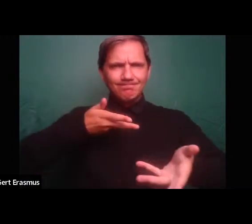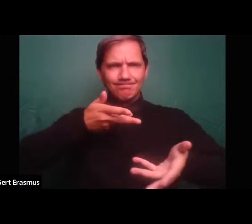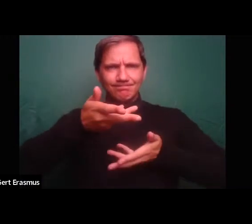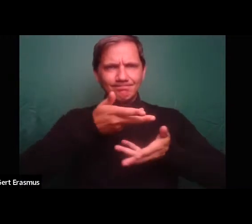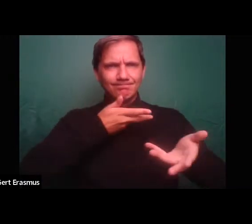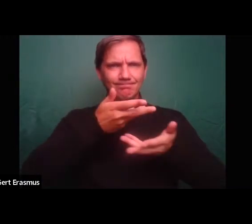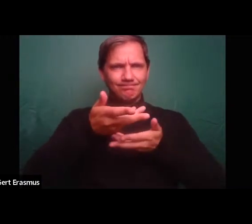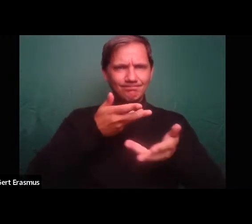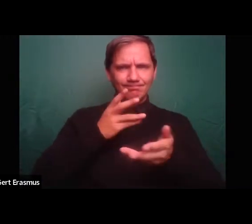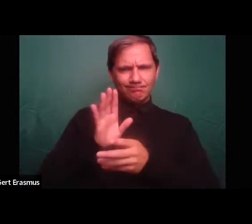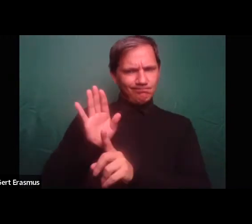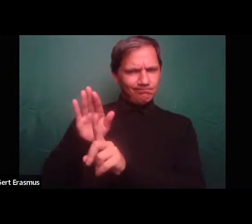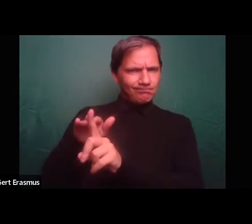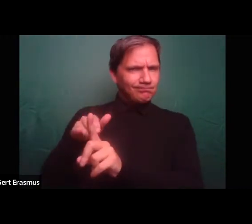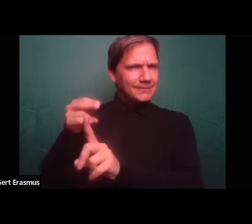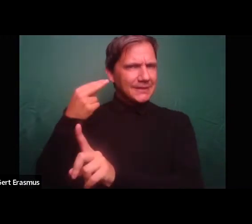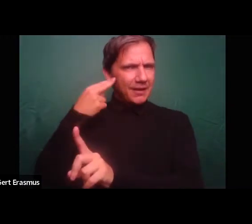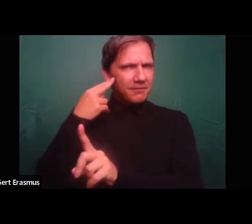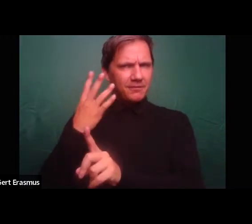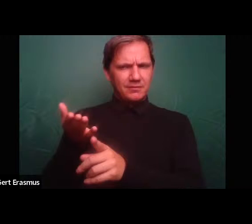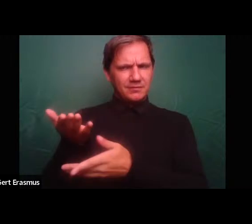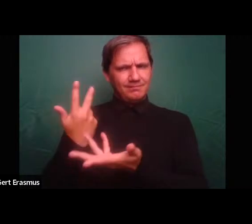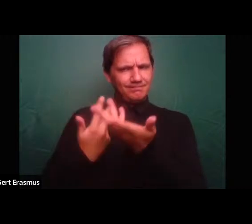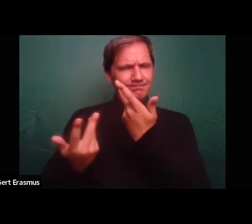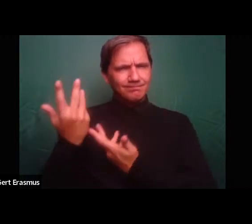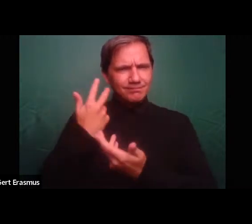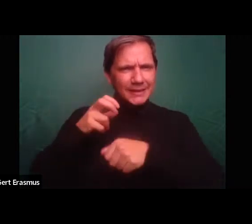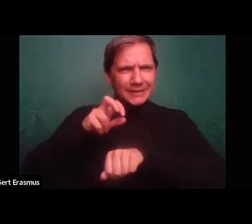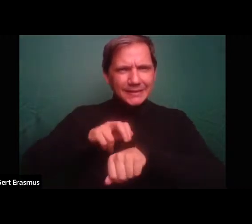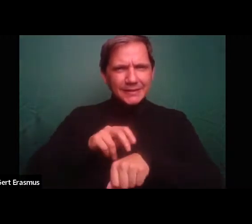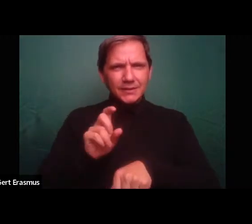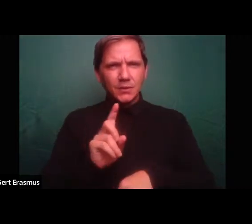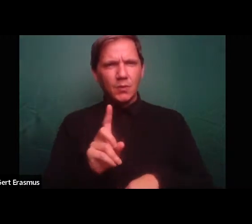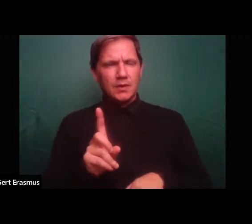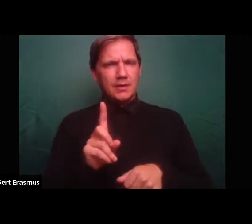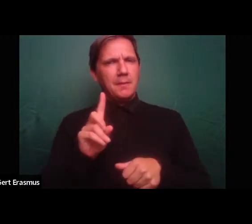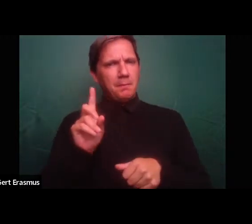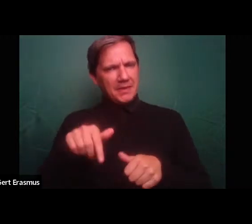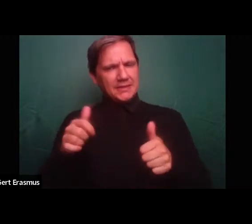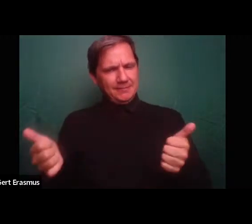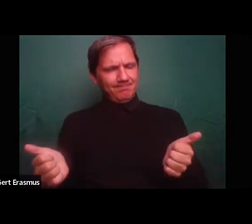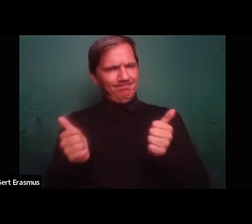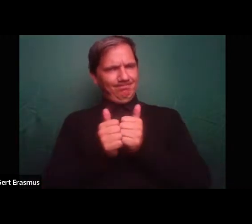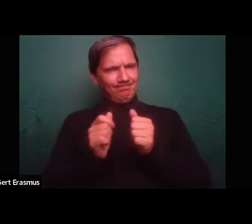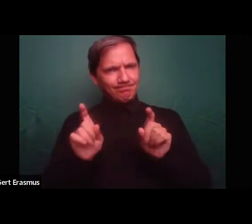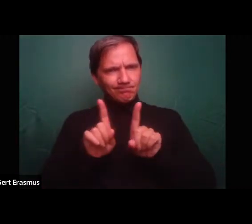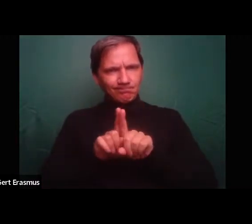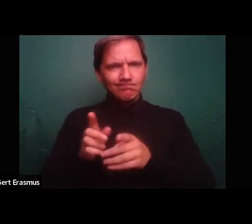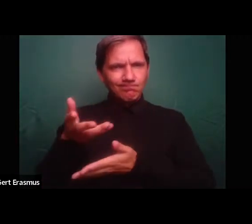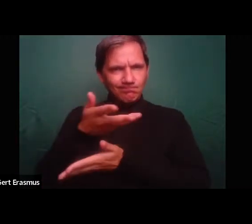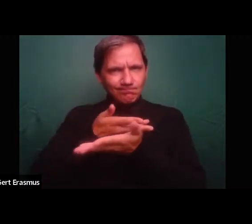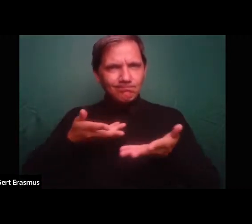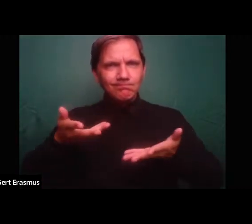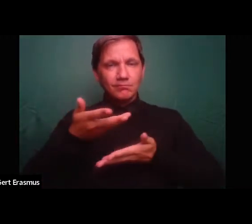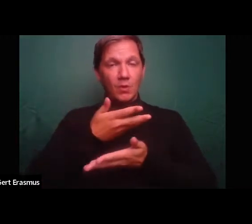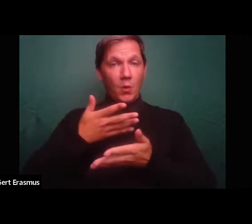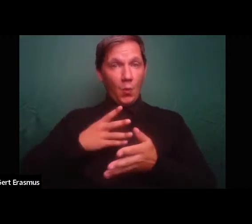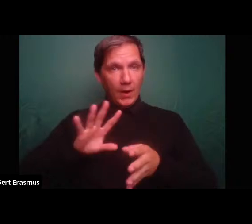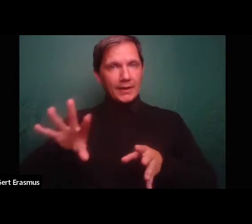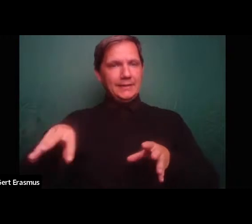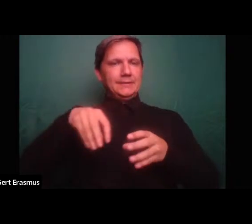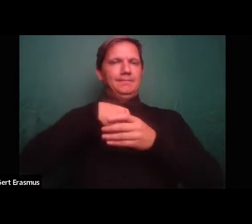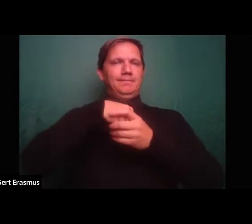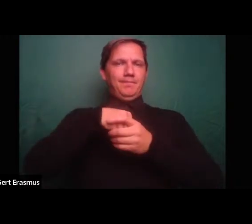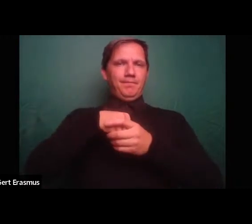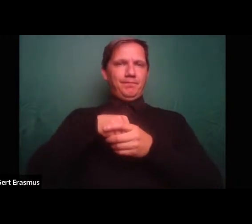collaboration that needs to happen if we are to see South African Sign Language embedded in the higher